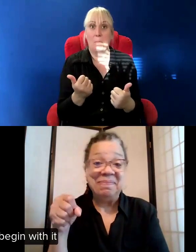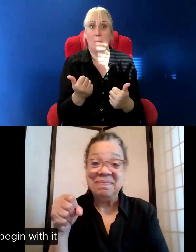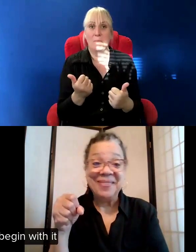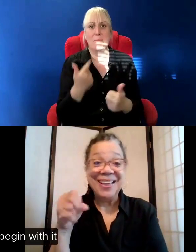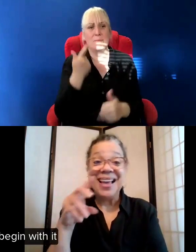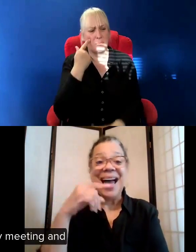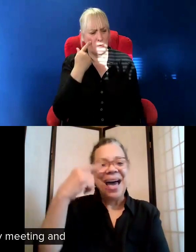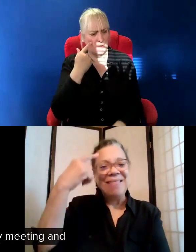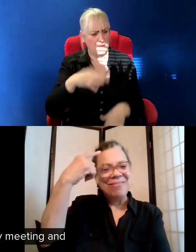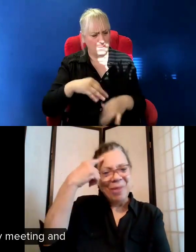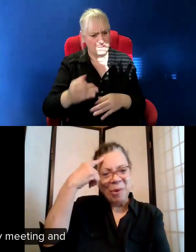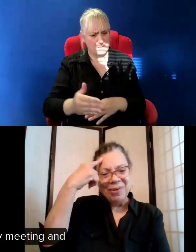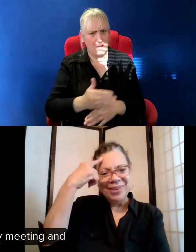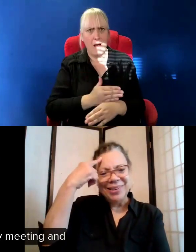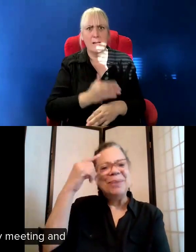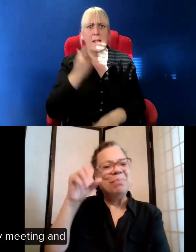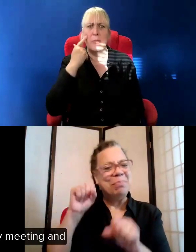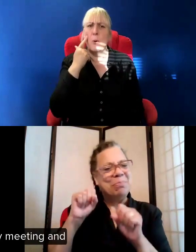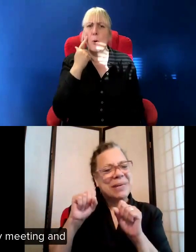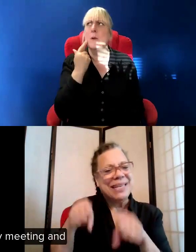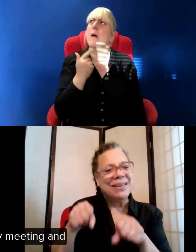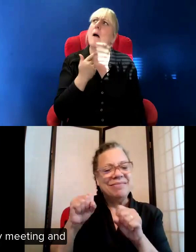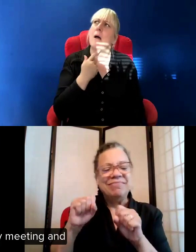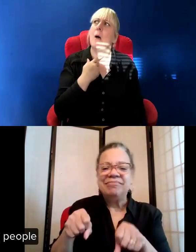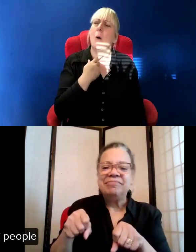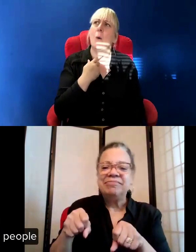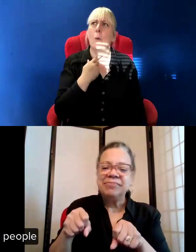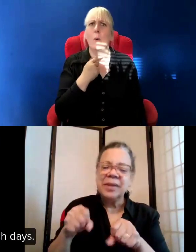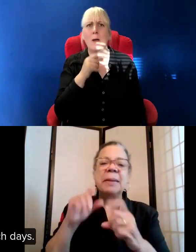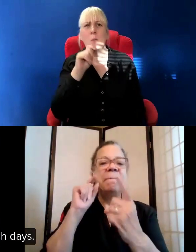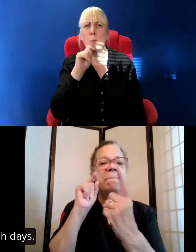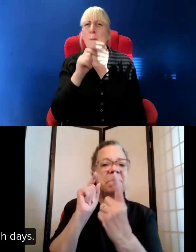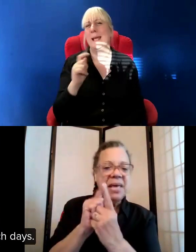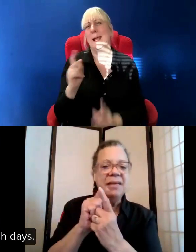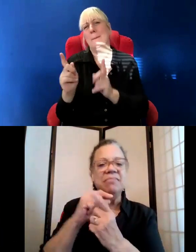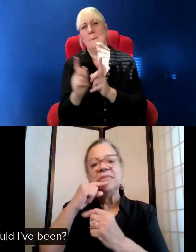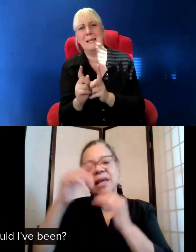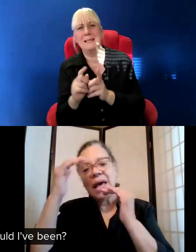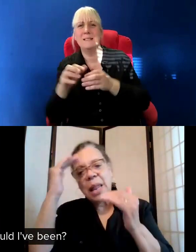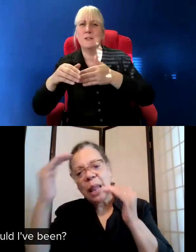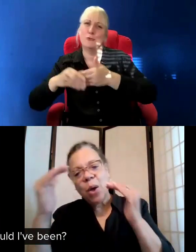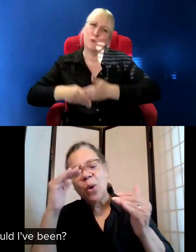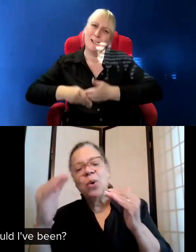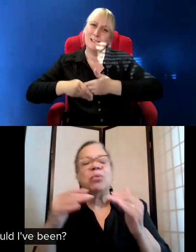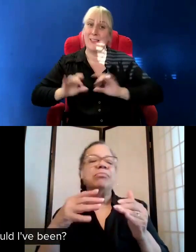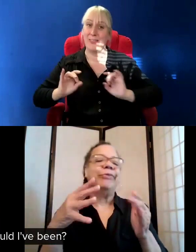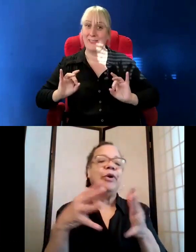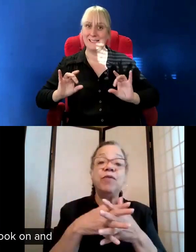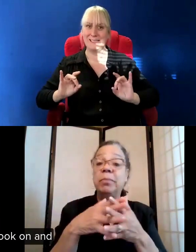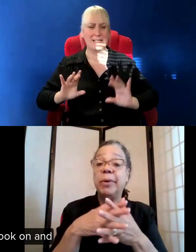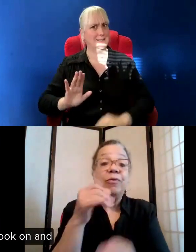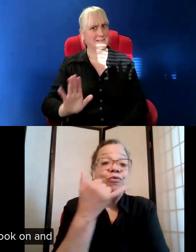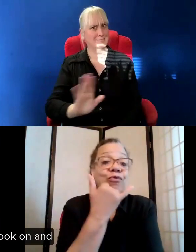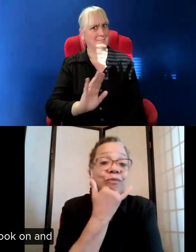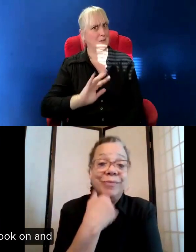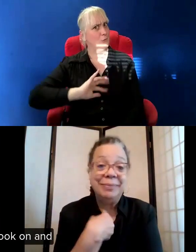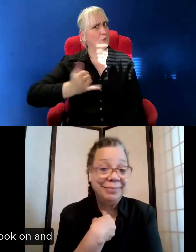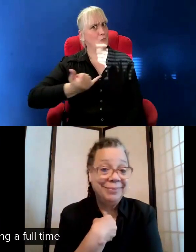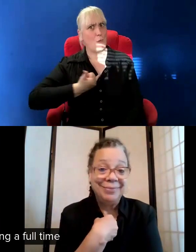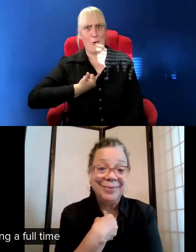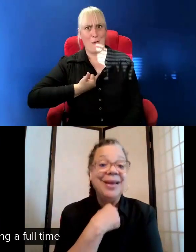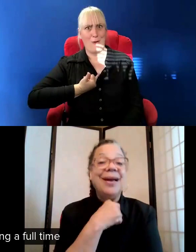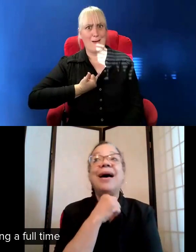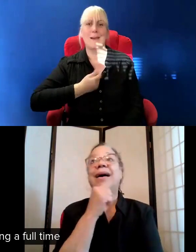to begin with it was potentially meeting and greeting people on match days. How wrong could I have been? Because I took on